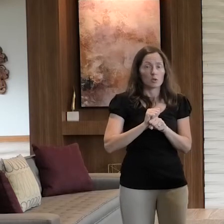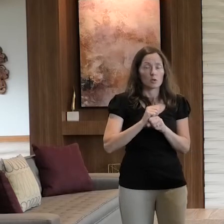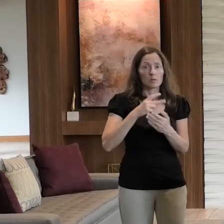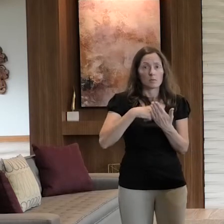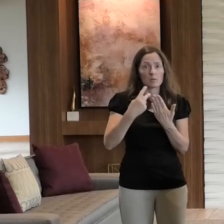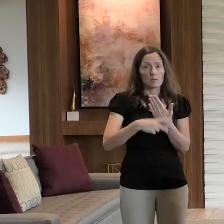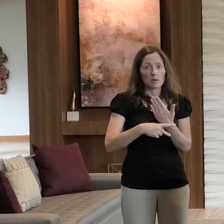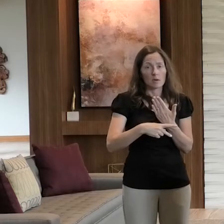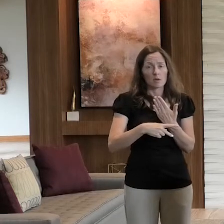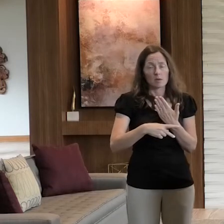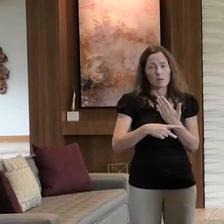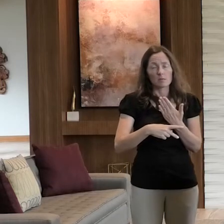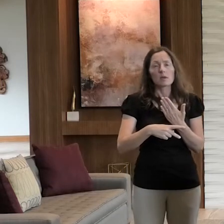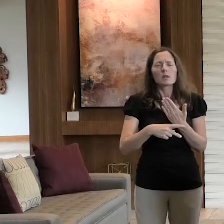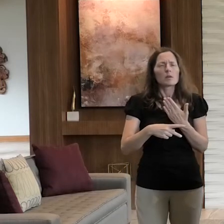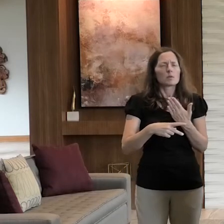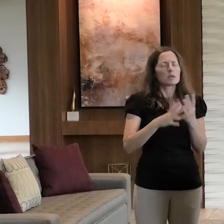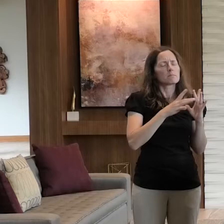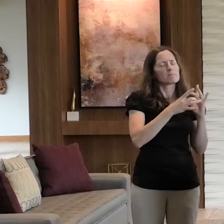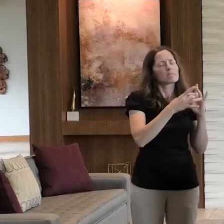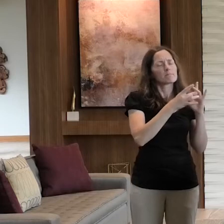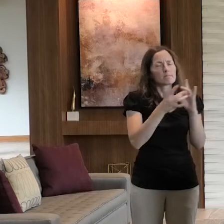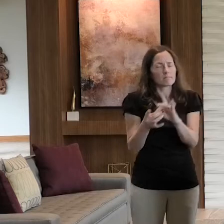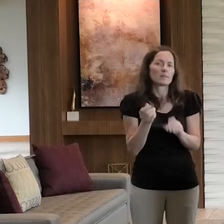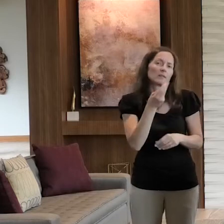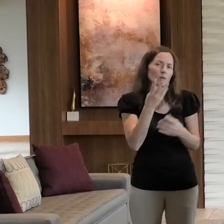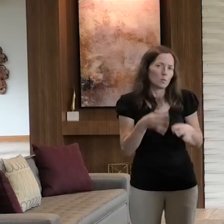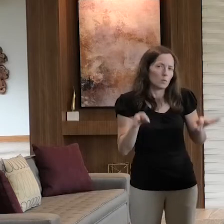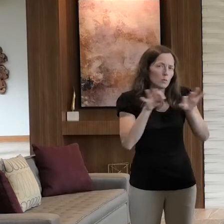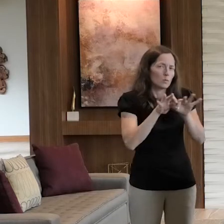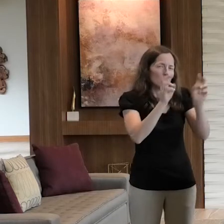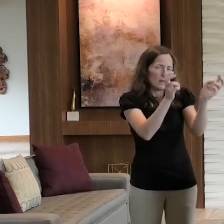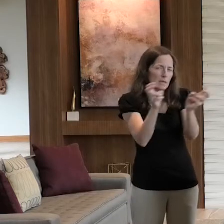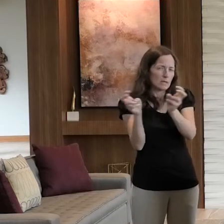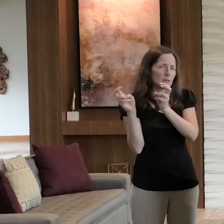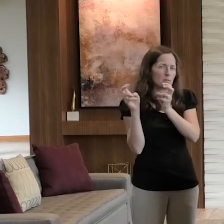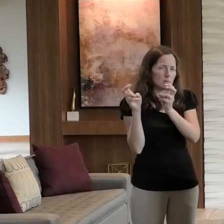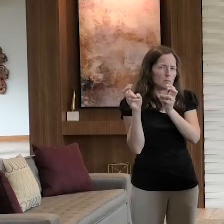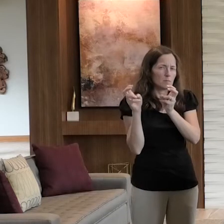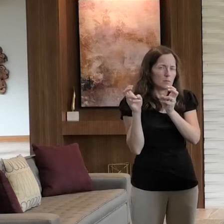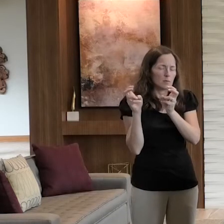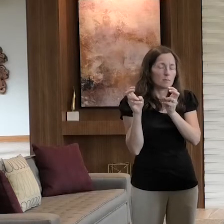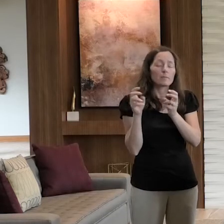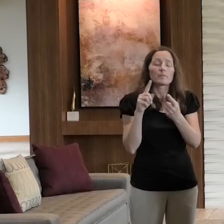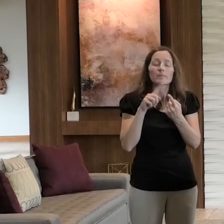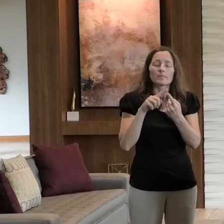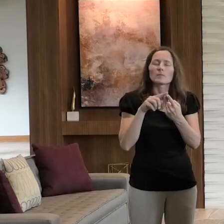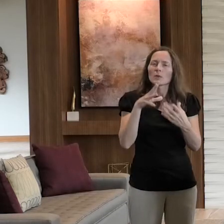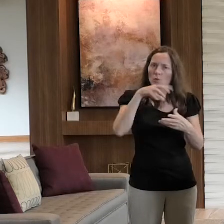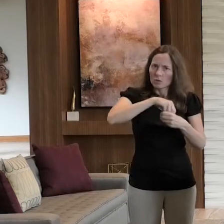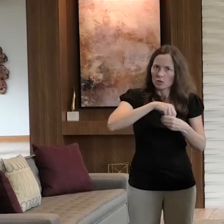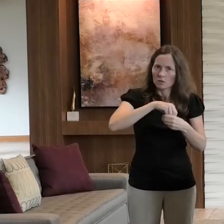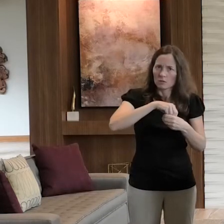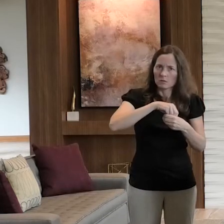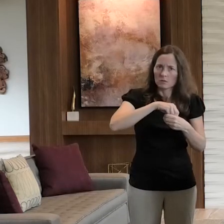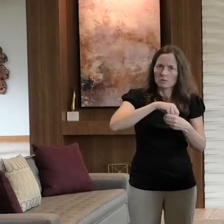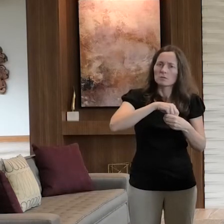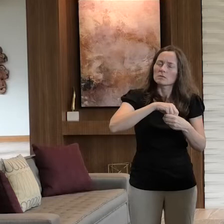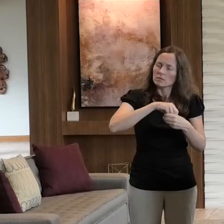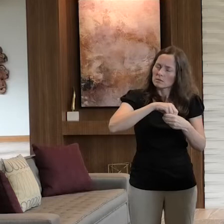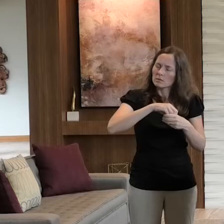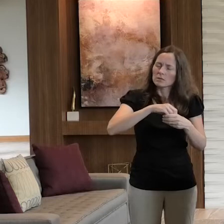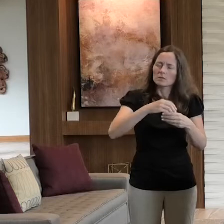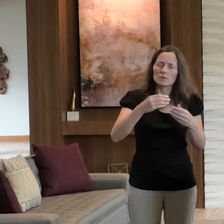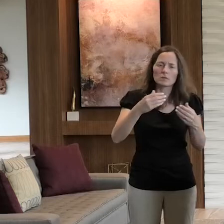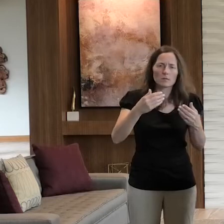of essential themes from the Downtown Columbia plan. Obviously, inclusion is one of them, right? It's about opening opportunities